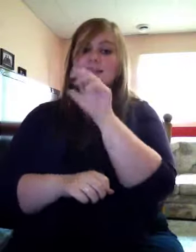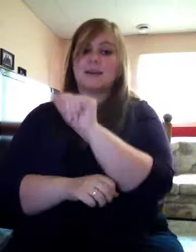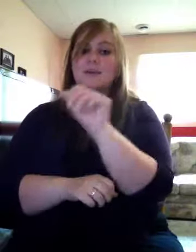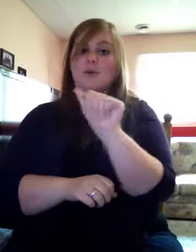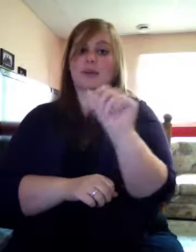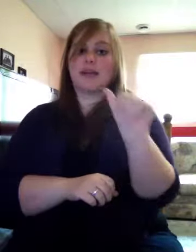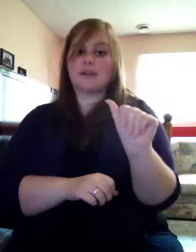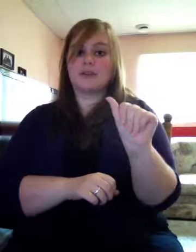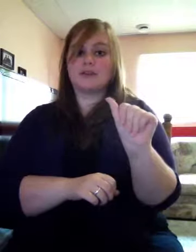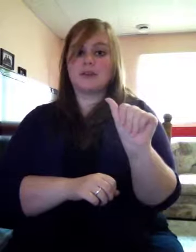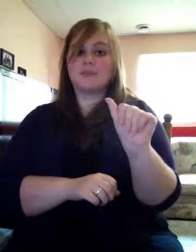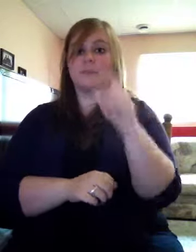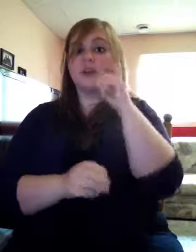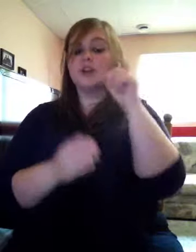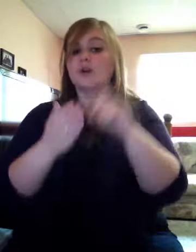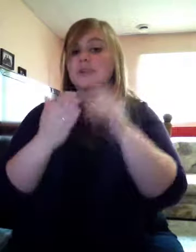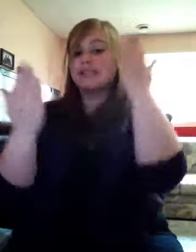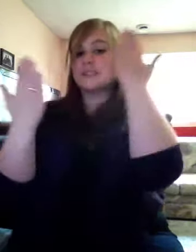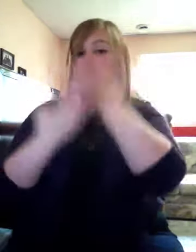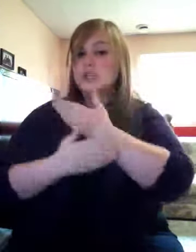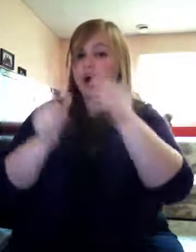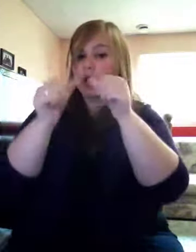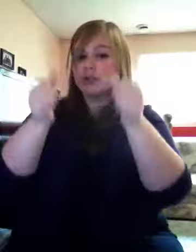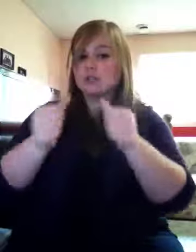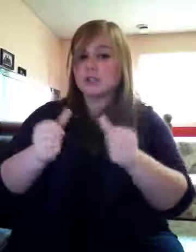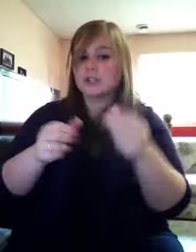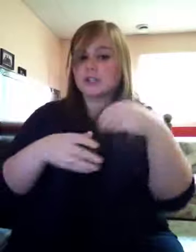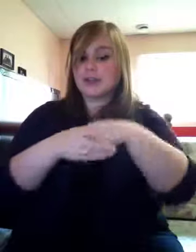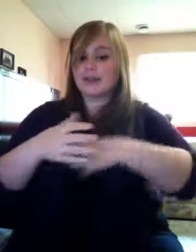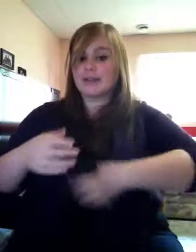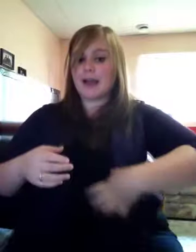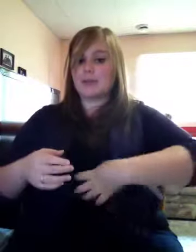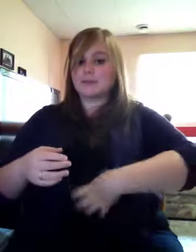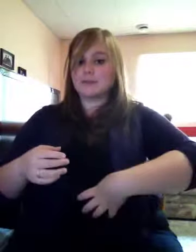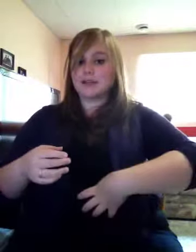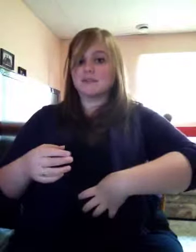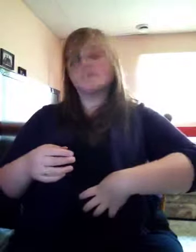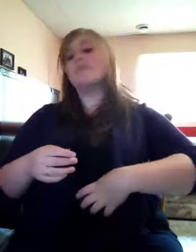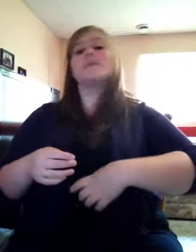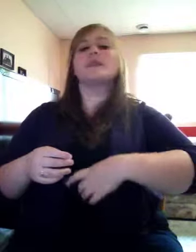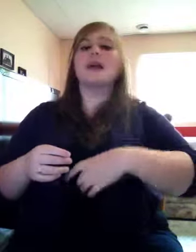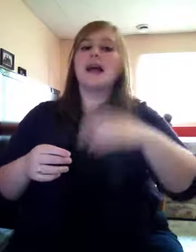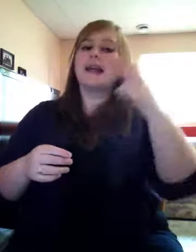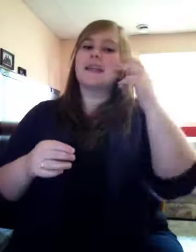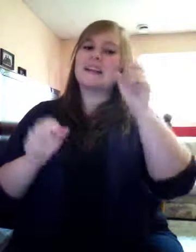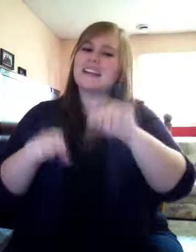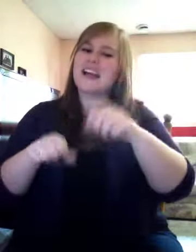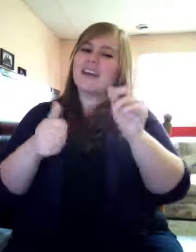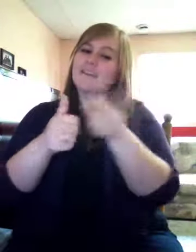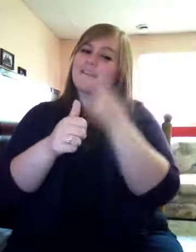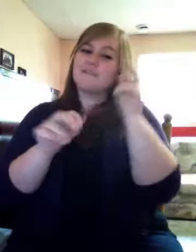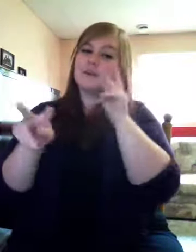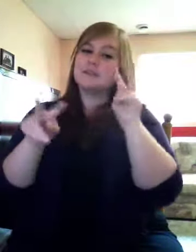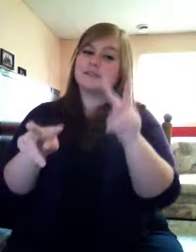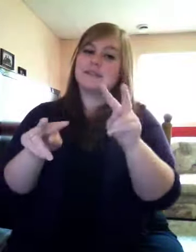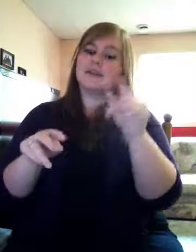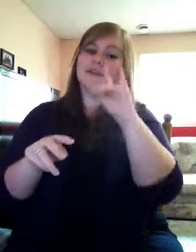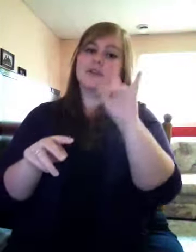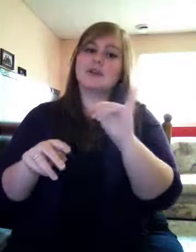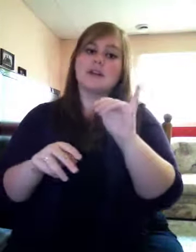dark structure within the abdomen, and at first glance it could look like an abdominal aortic aneurysm. However, we note that there's